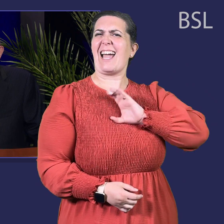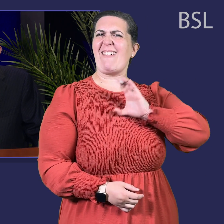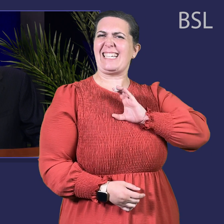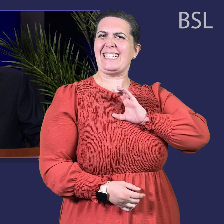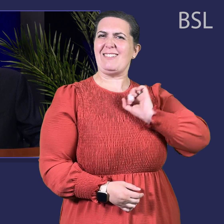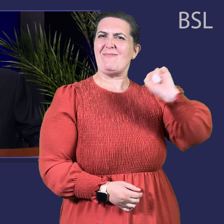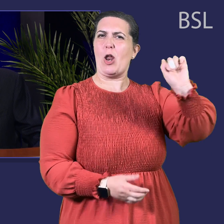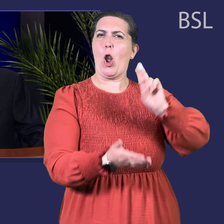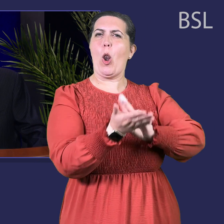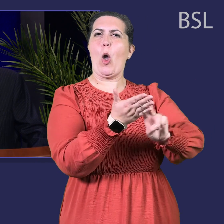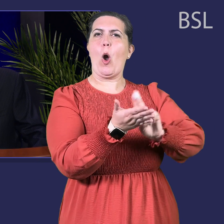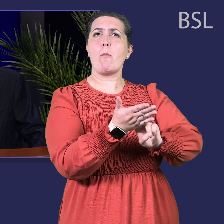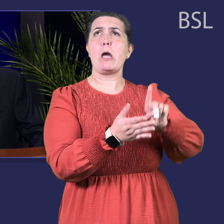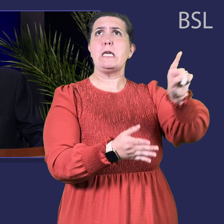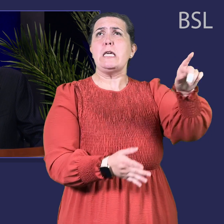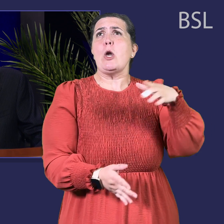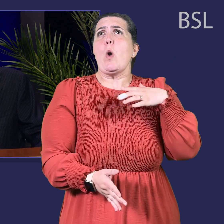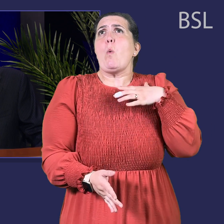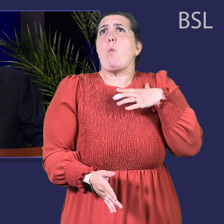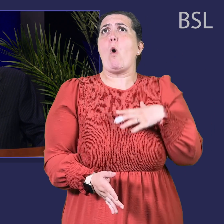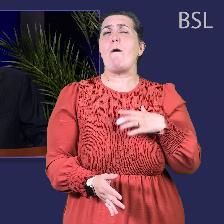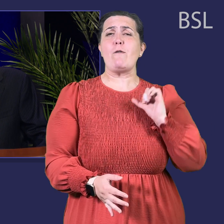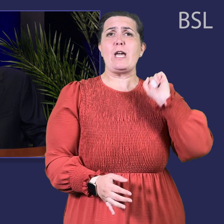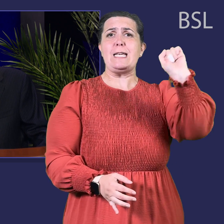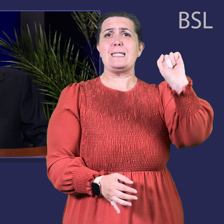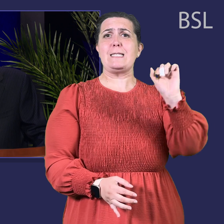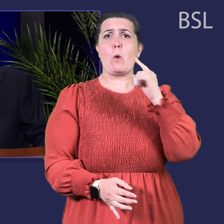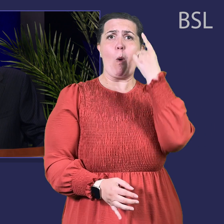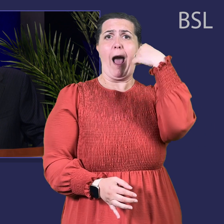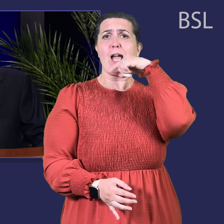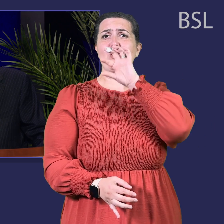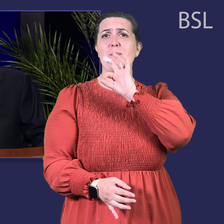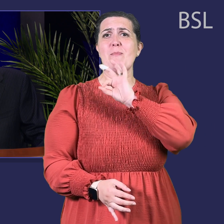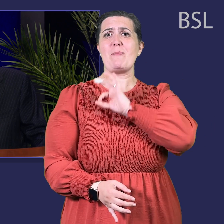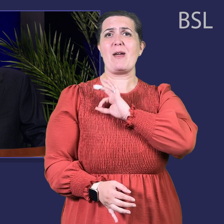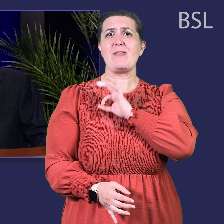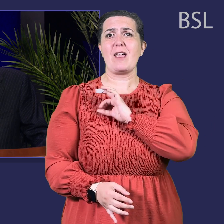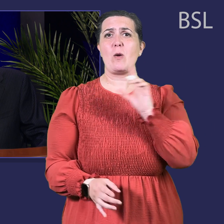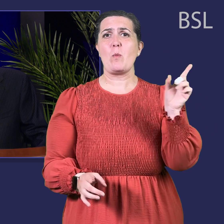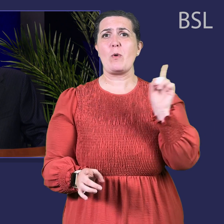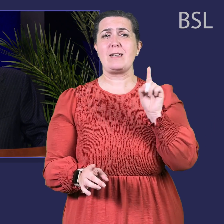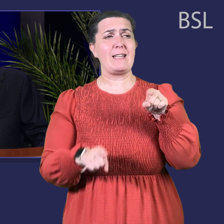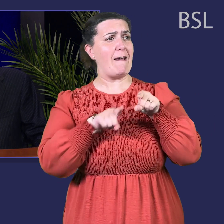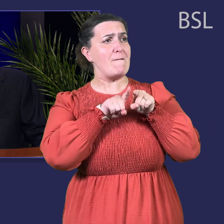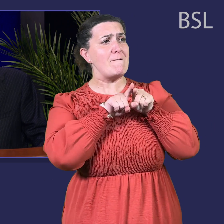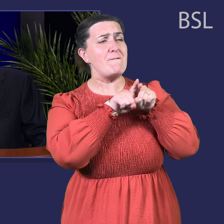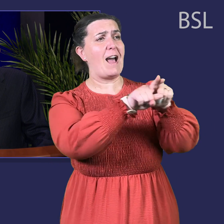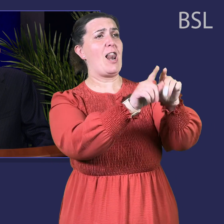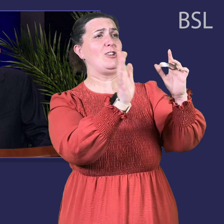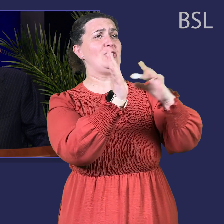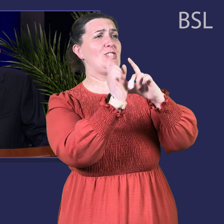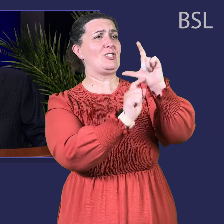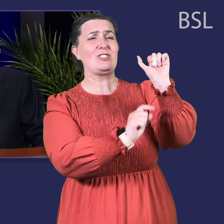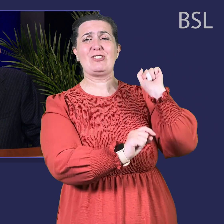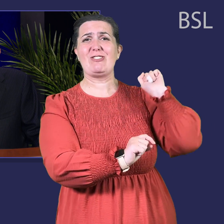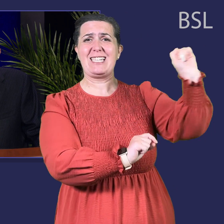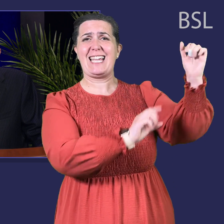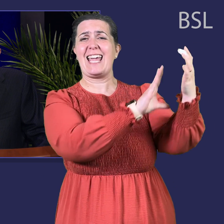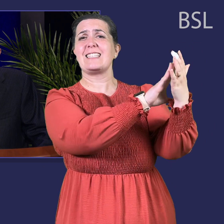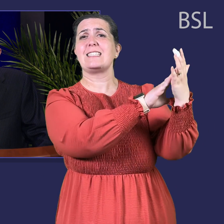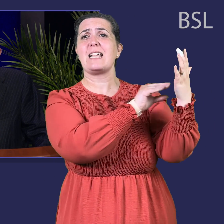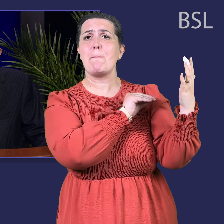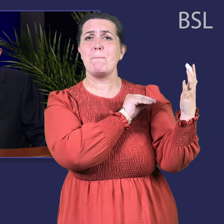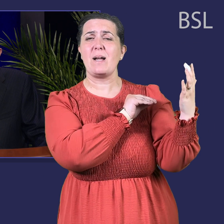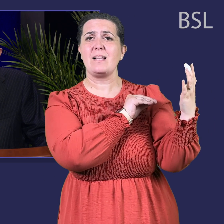Characteristic of President Nelson, his only desire for marking this milestone was to follow the example